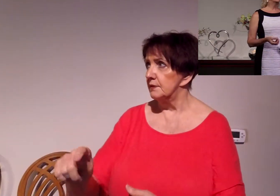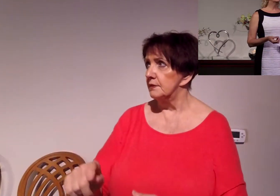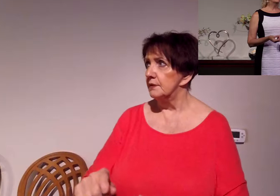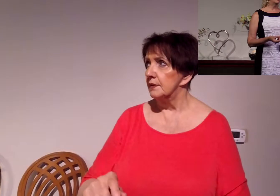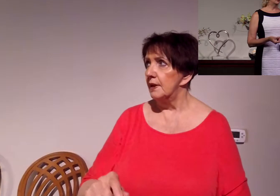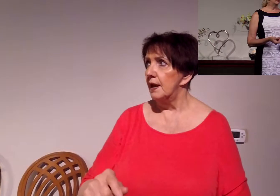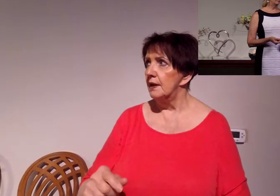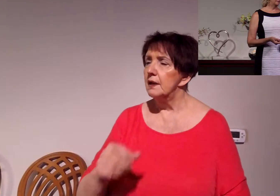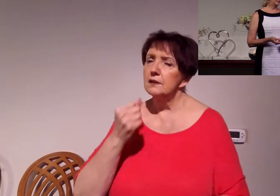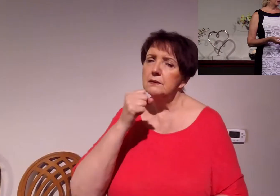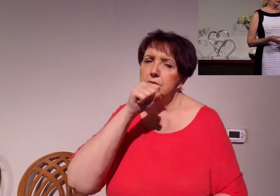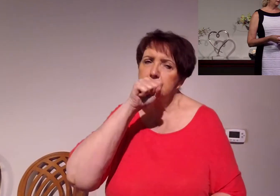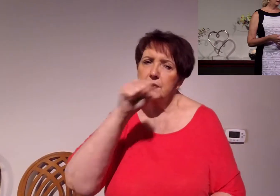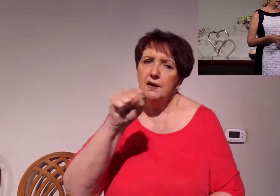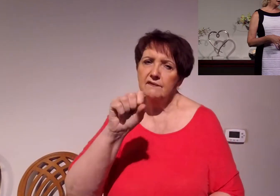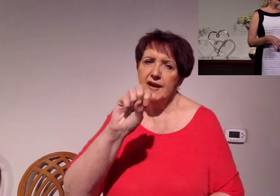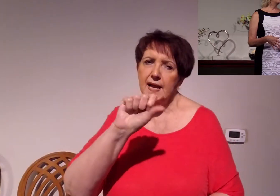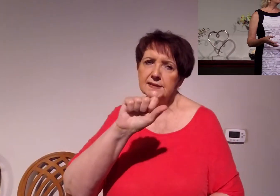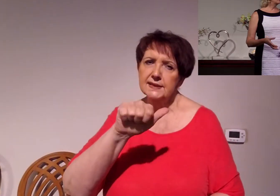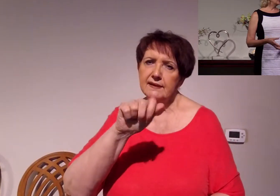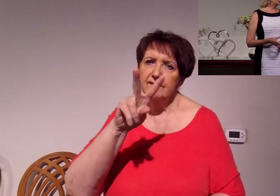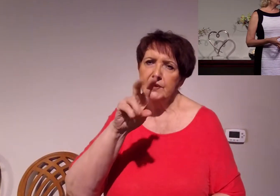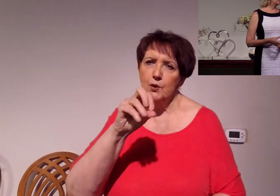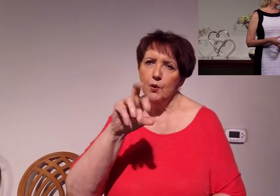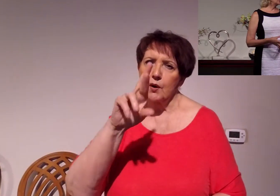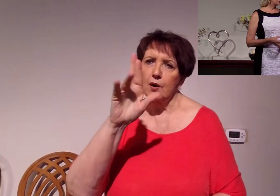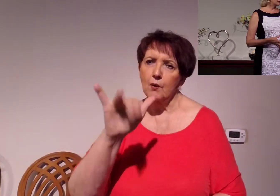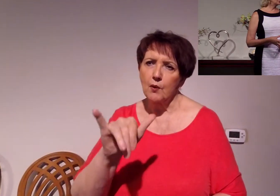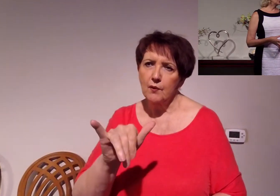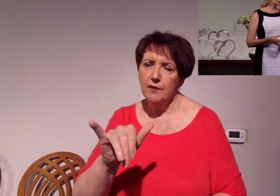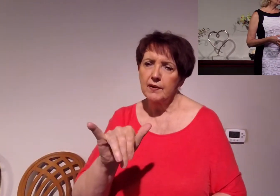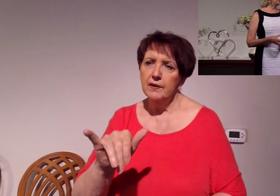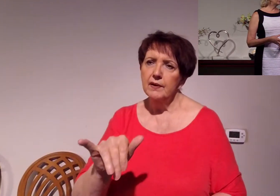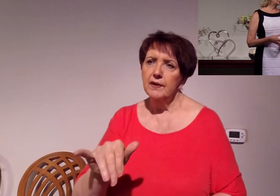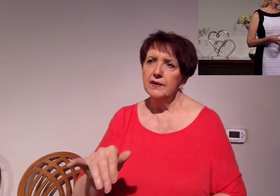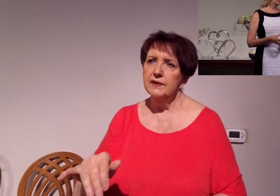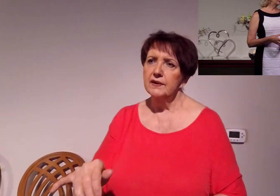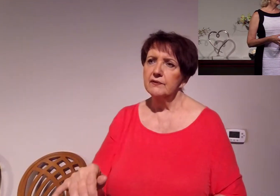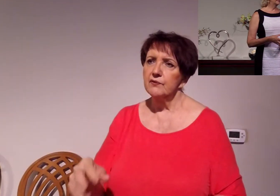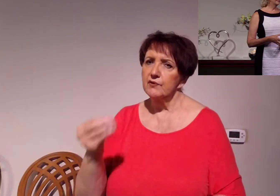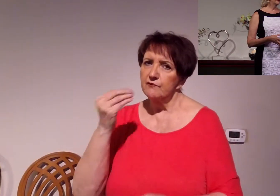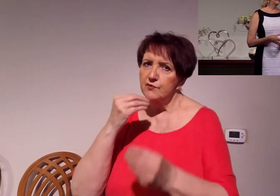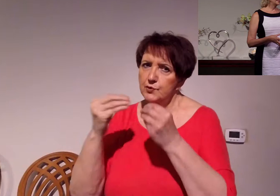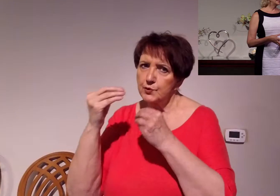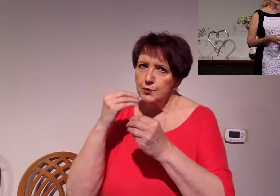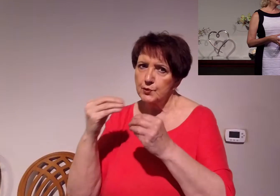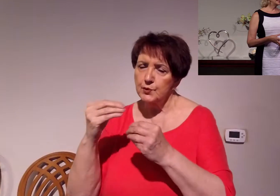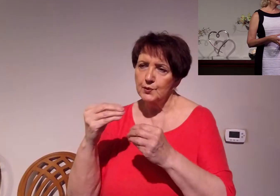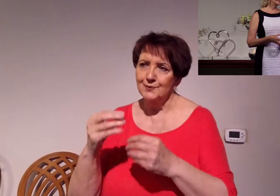The savory, the better. I have never been with a Southern girl before